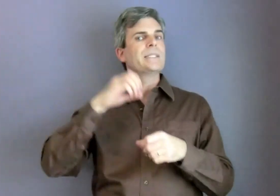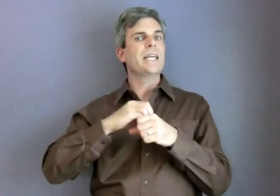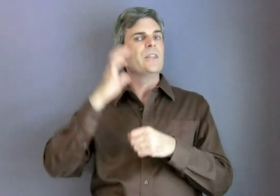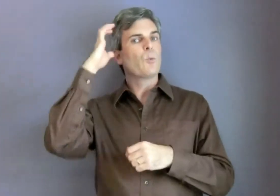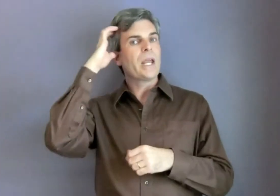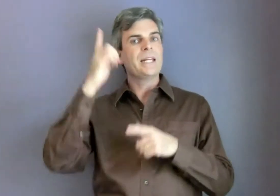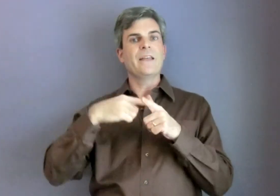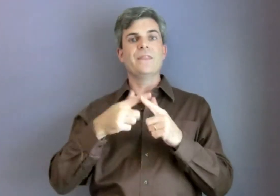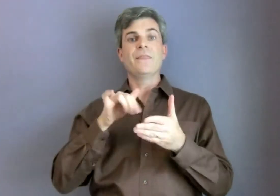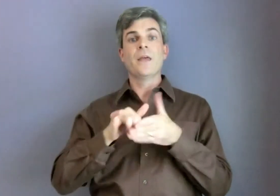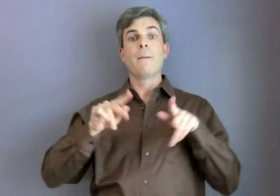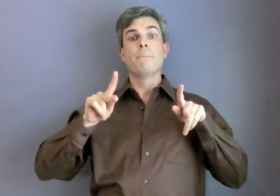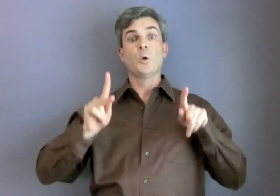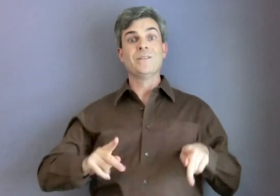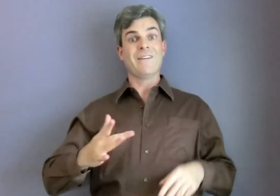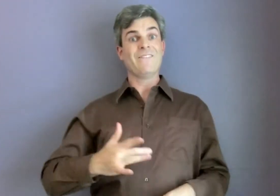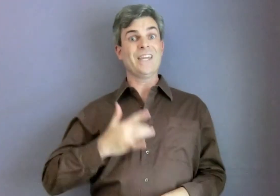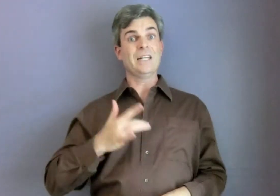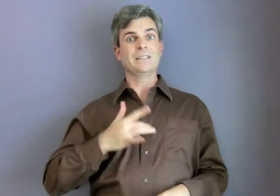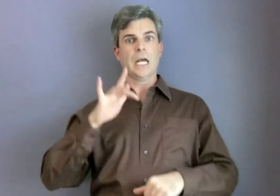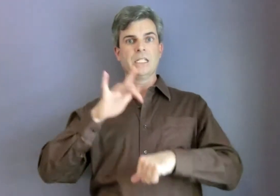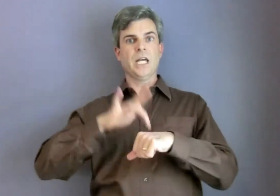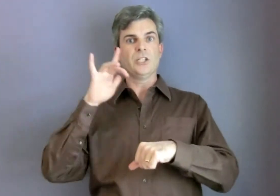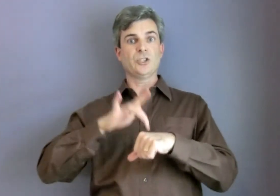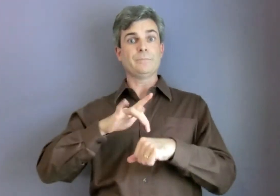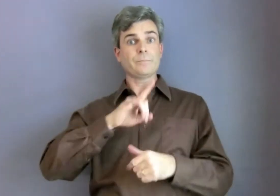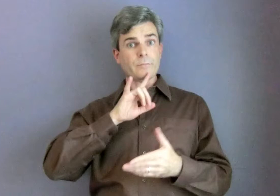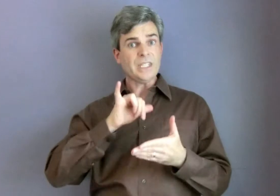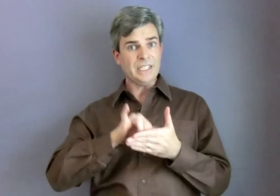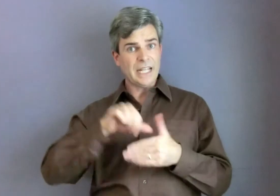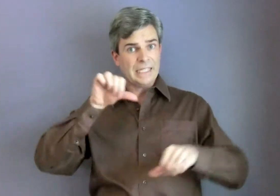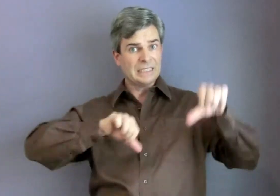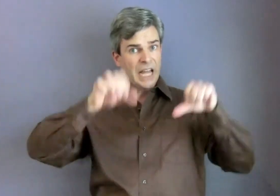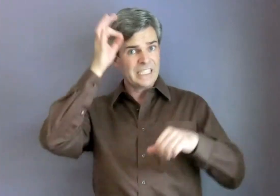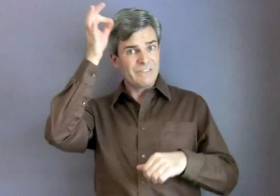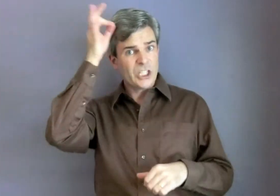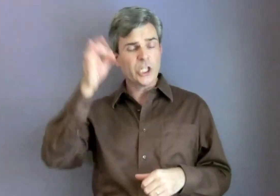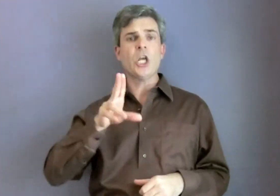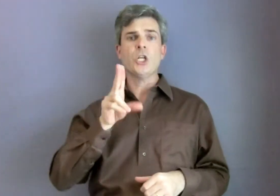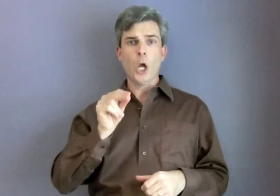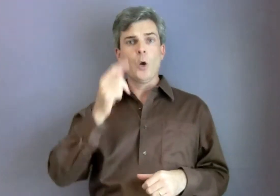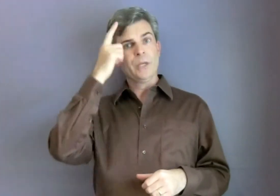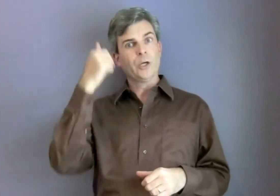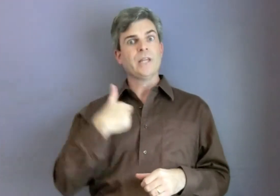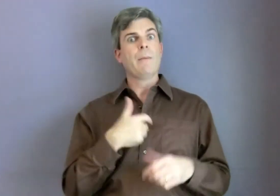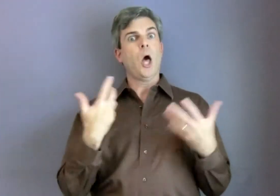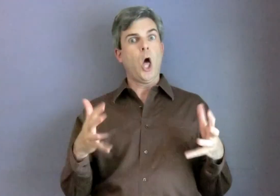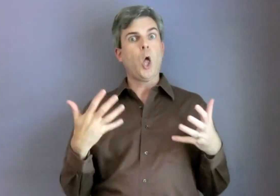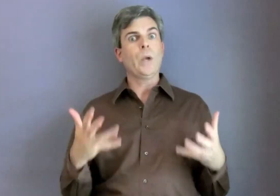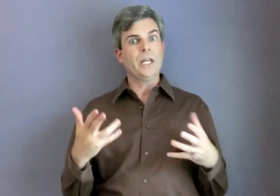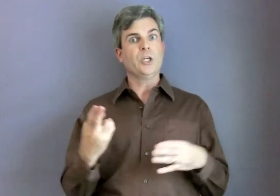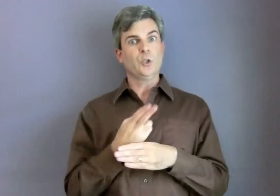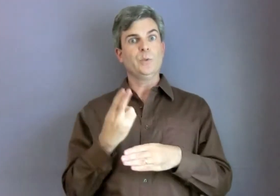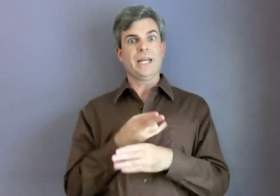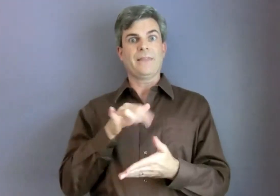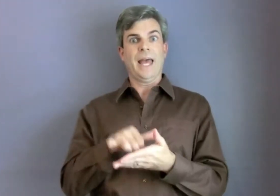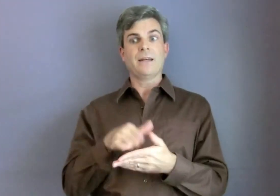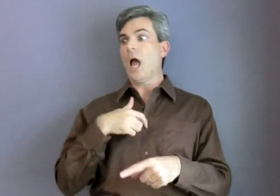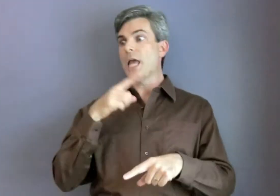science fiction? No, because I'm wearing the first application of this technology. I don't have the ability to control my left foot. A radio device is controlling